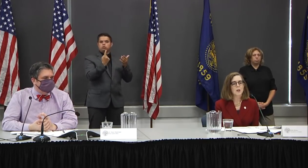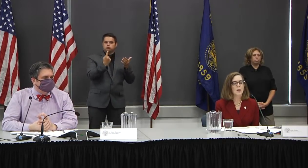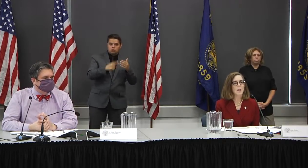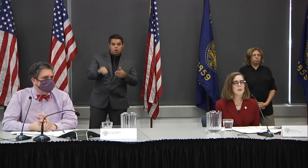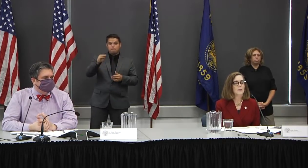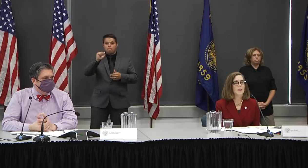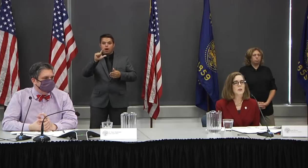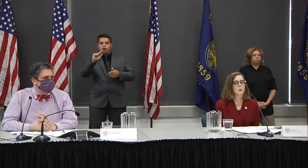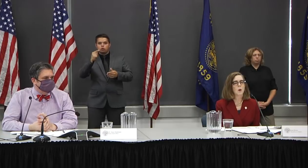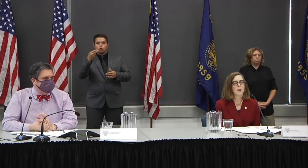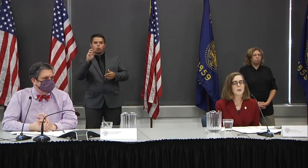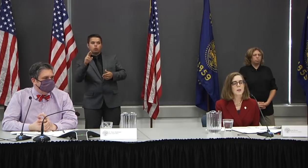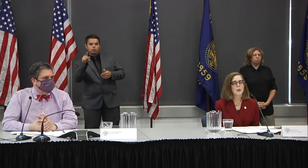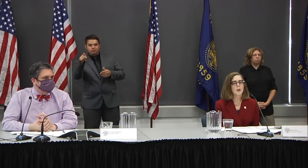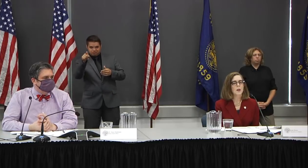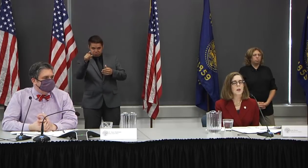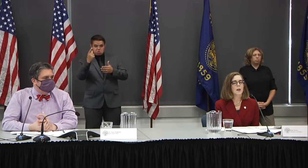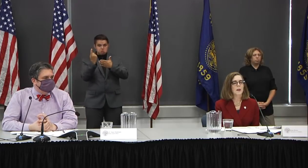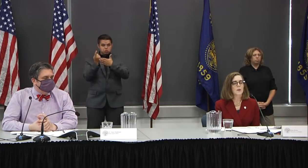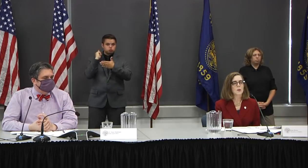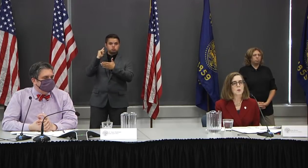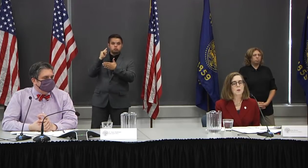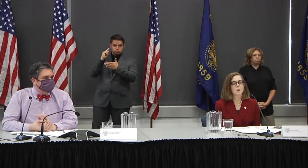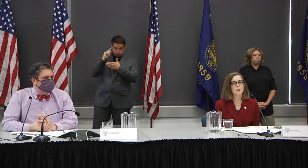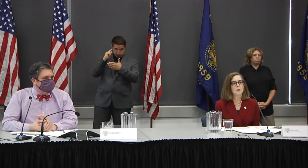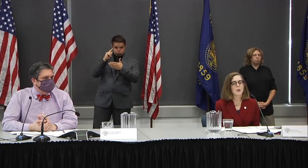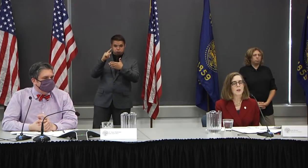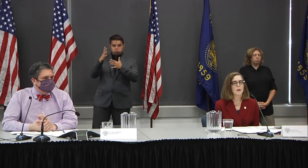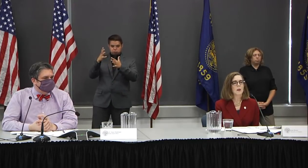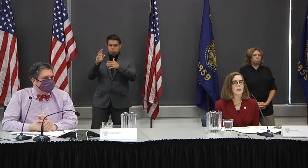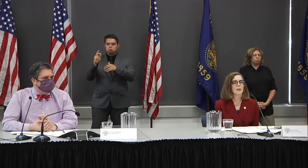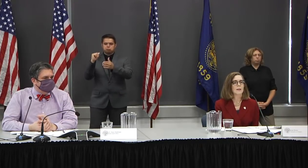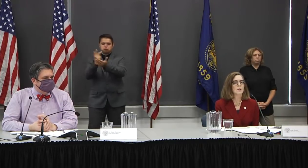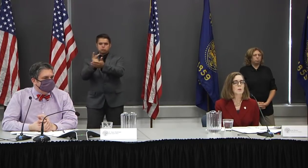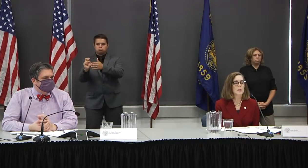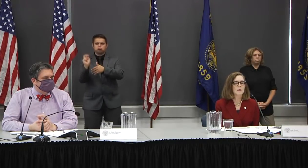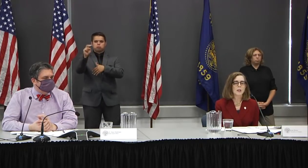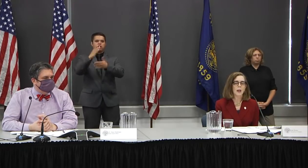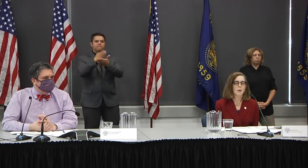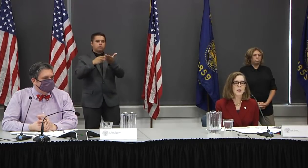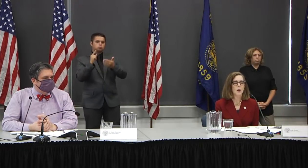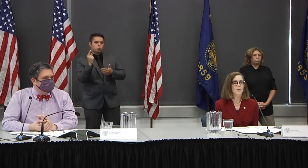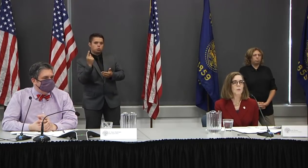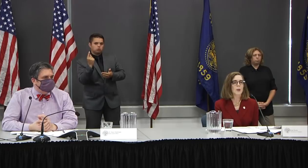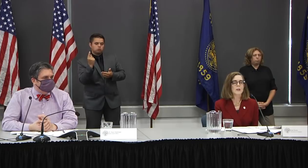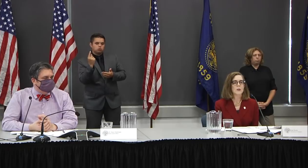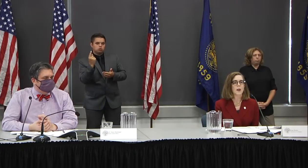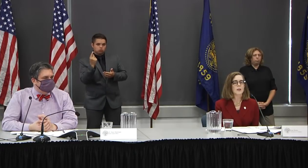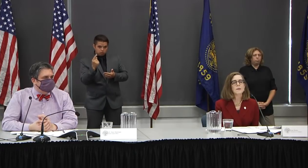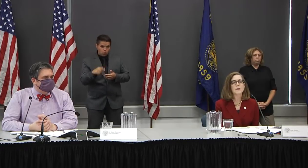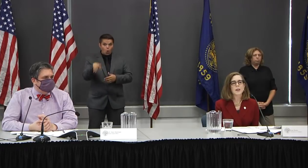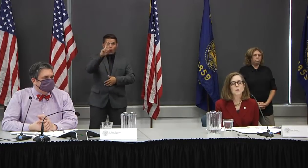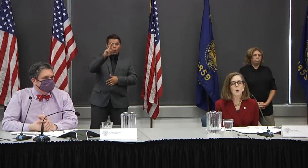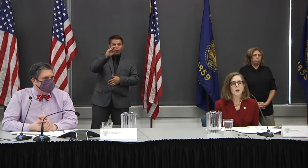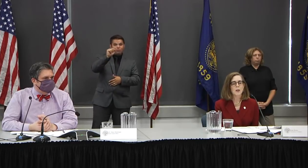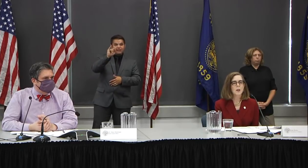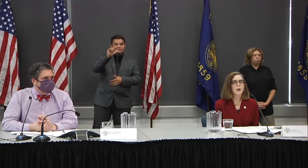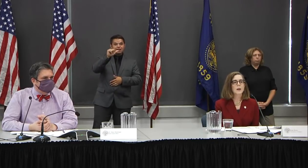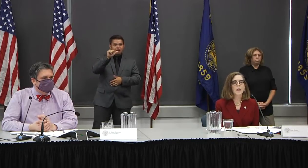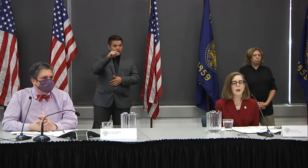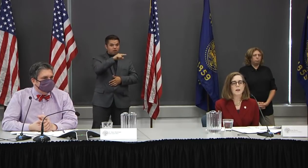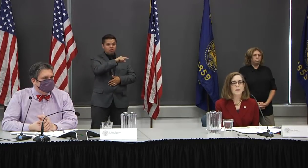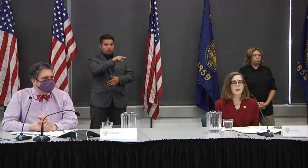week to phase one, and this week we're moving Umatilla County up from baseline to phase